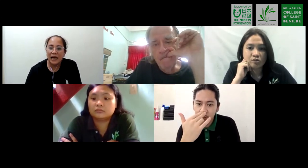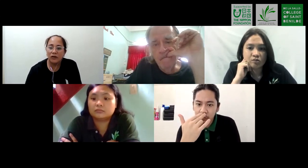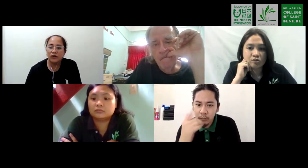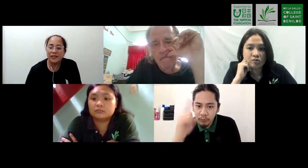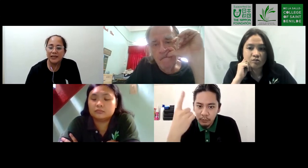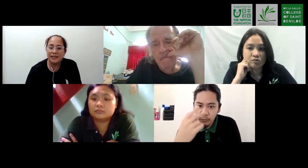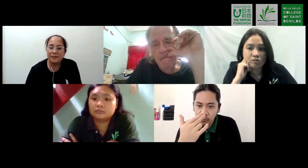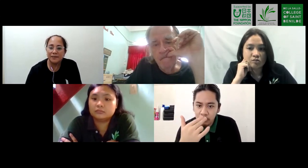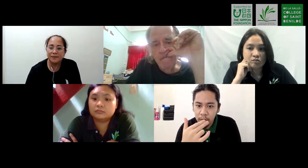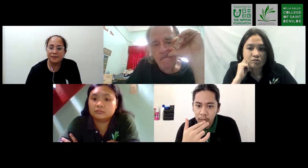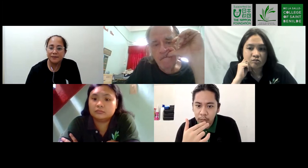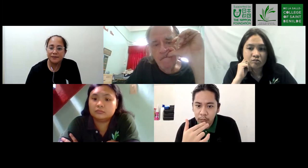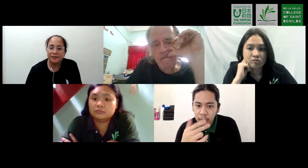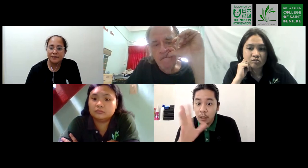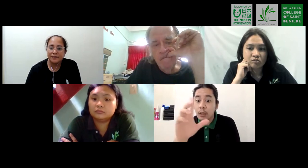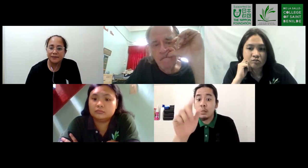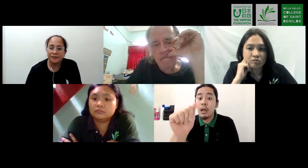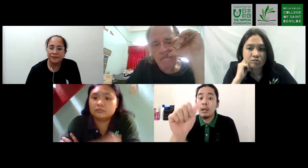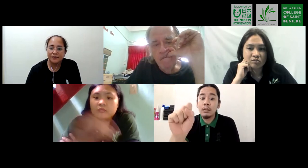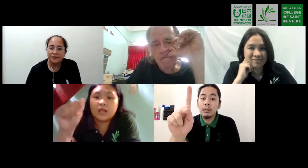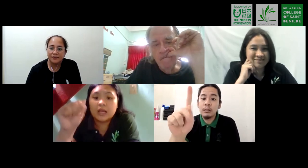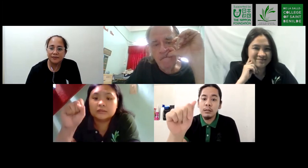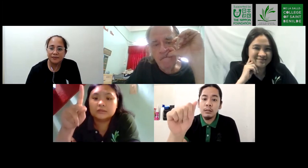wait, well, maybe Nat should go first before I mention.